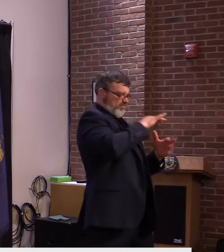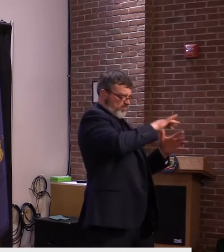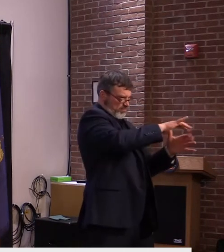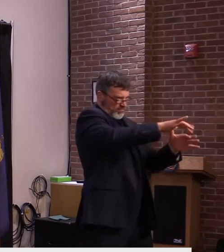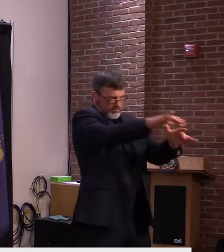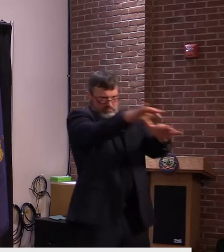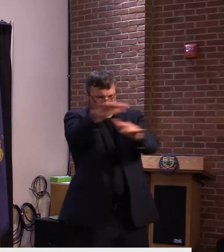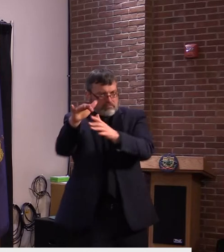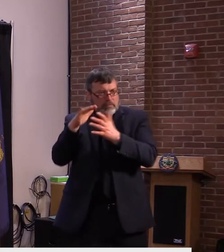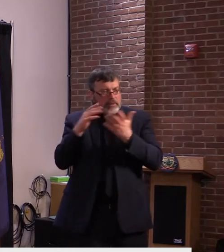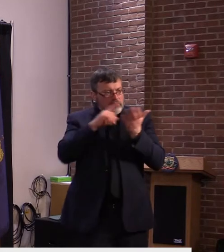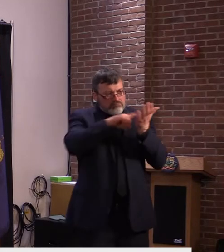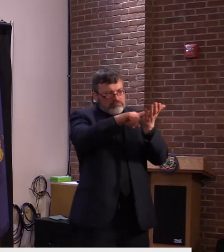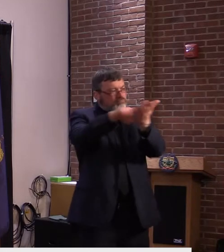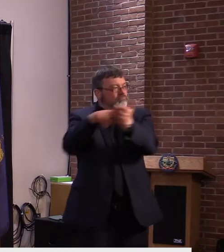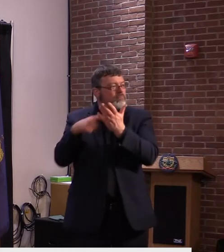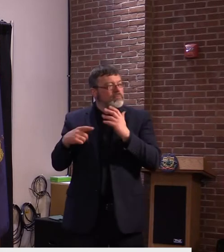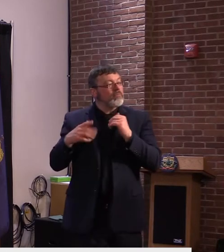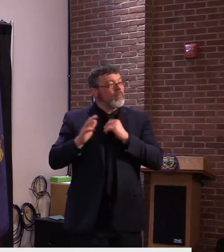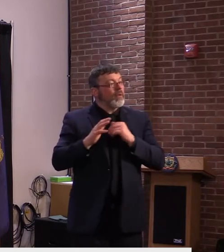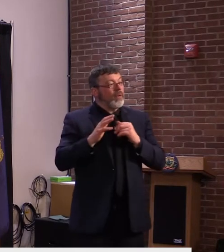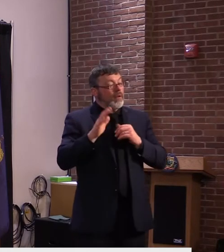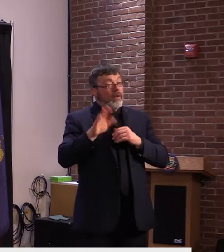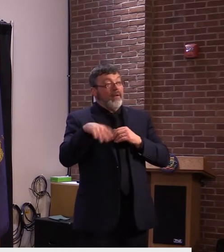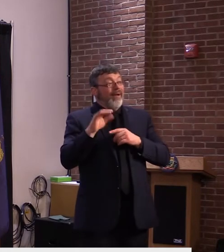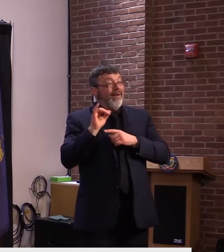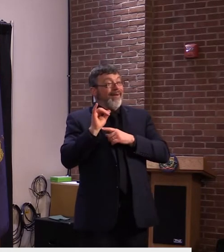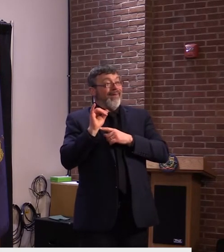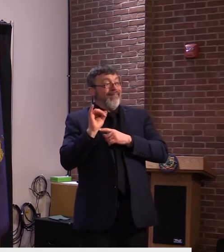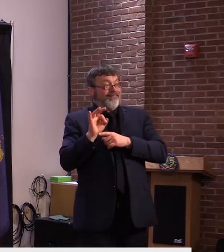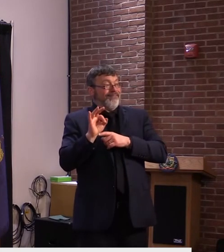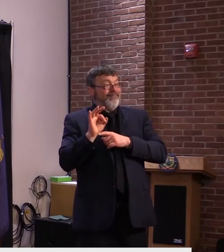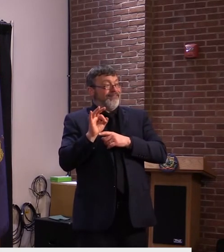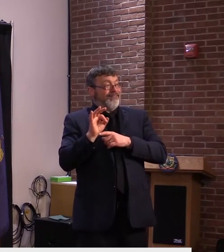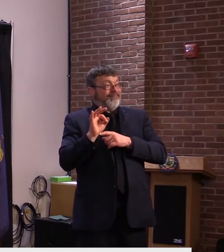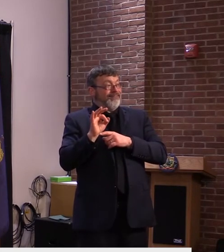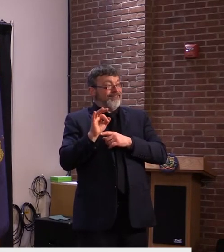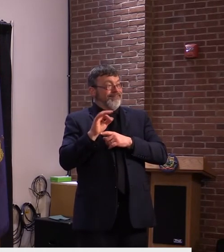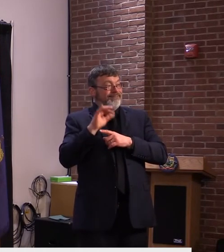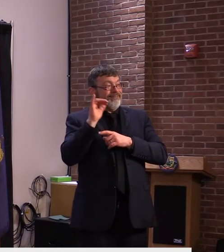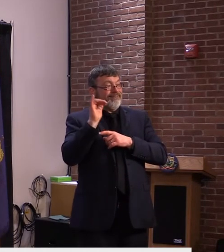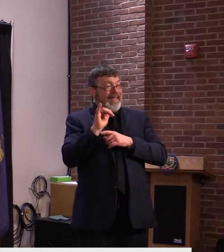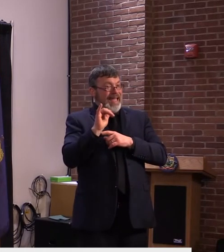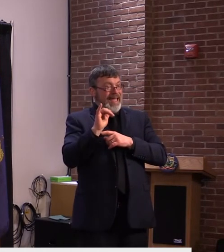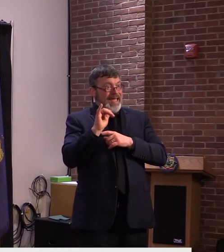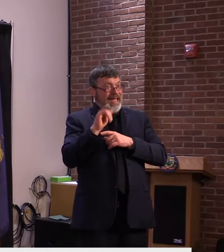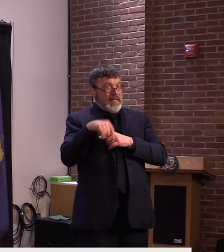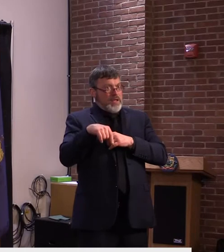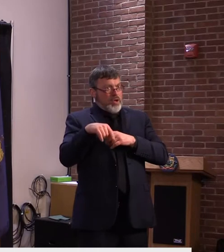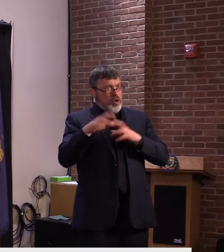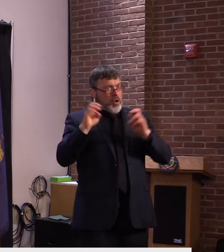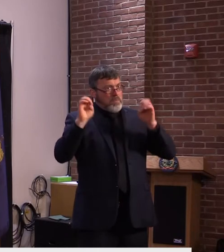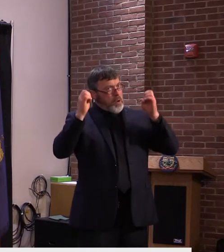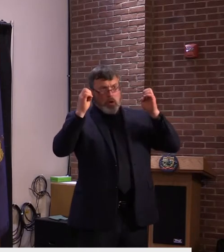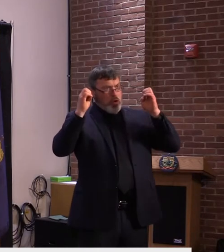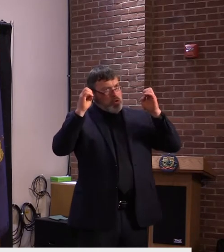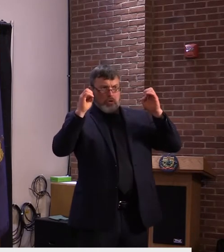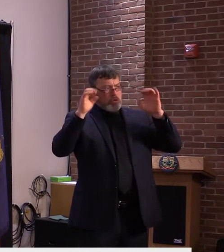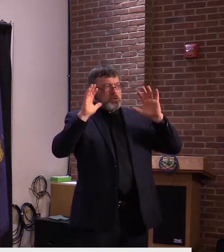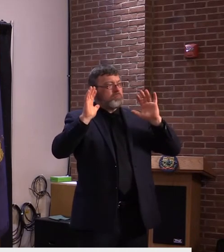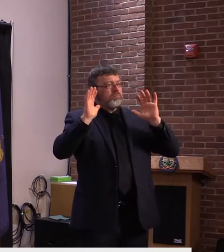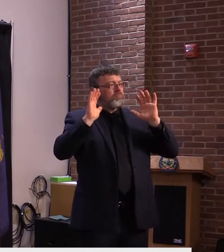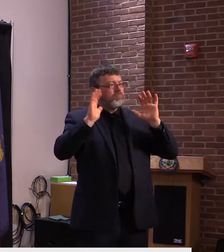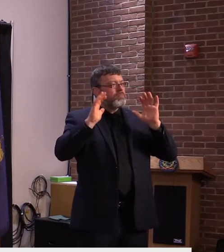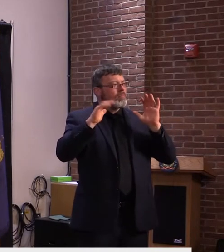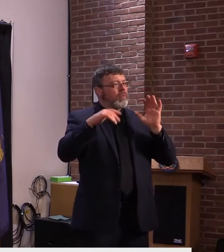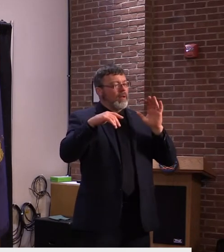of our schools, the simmer comes down off the pot, so to speak, it's going to allow us to deploy our state resources in a more focused way on